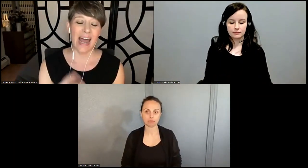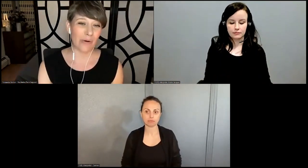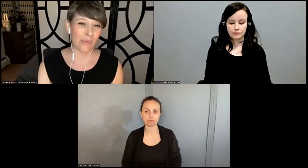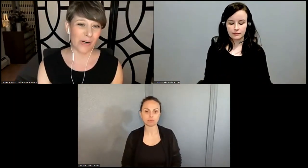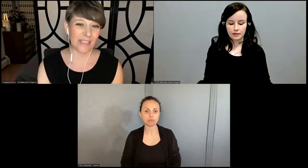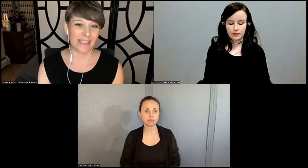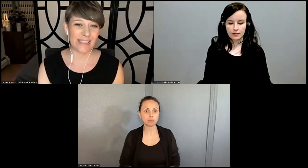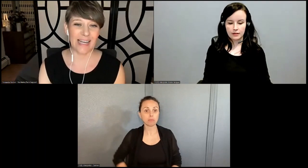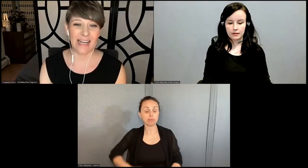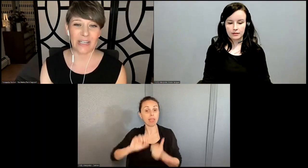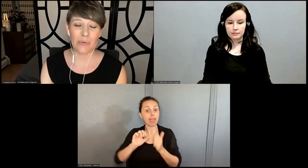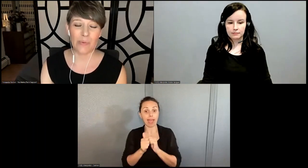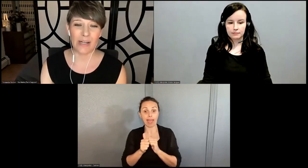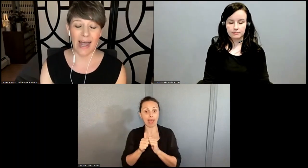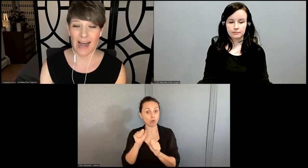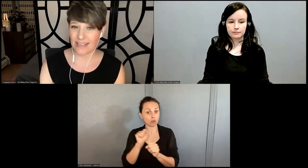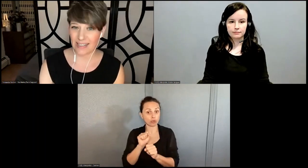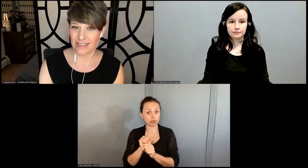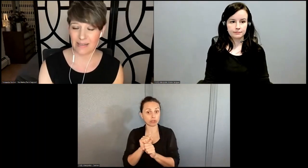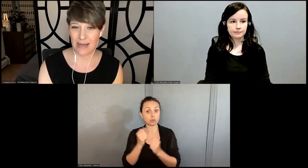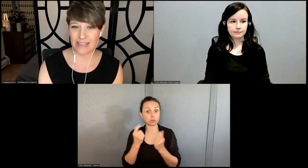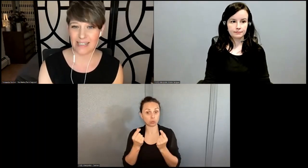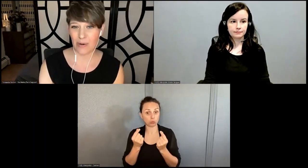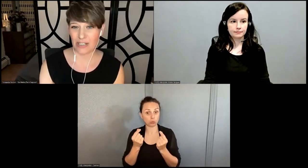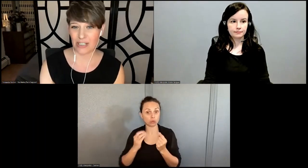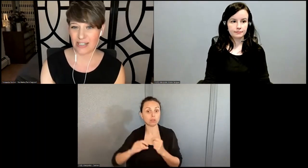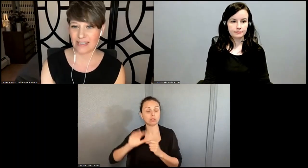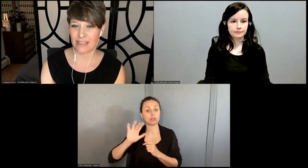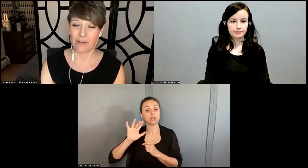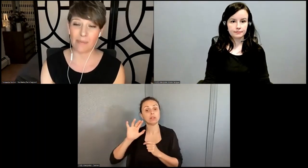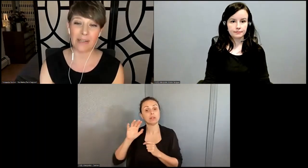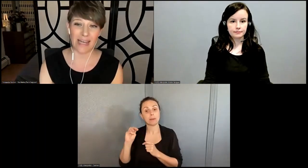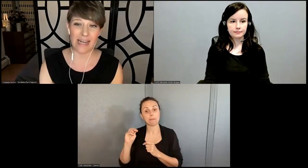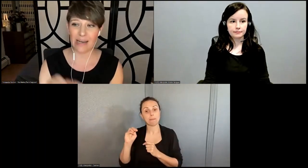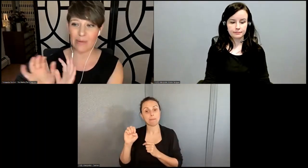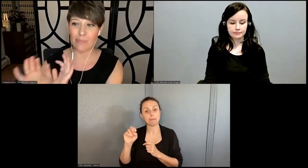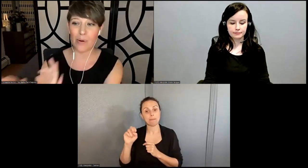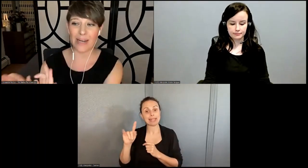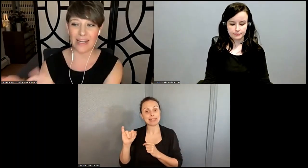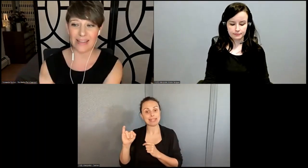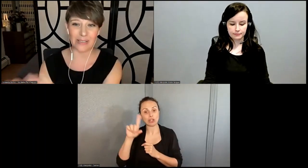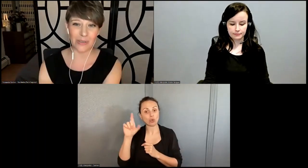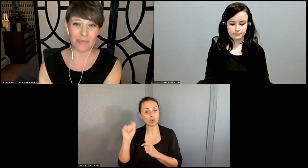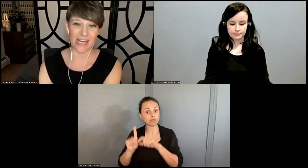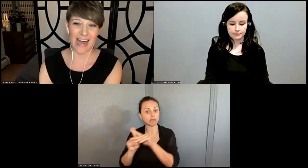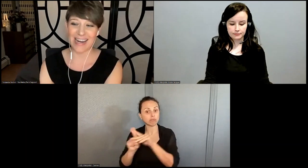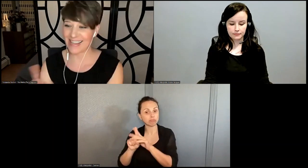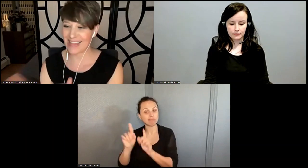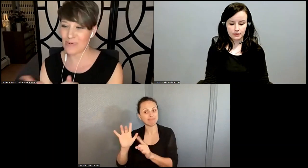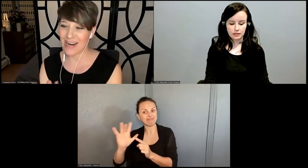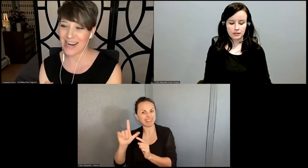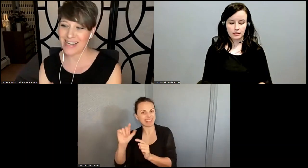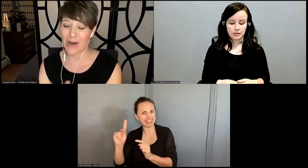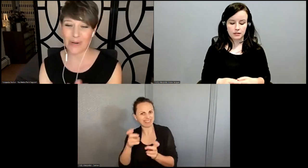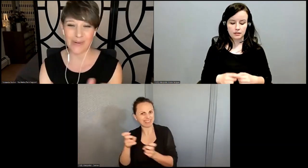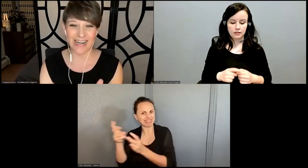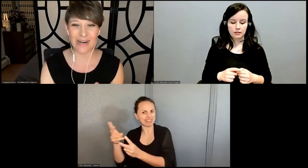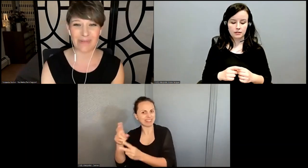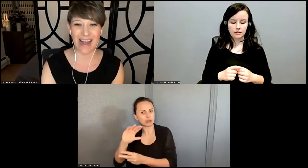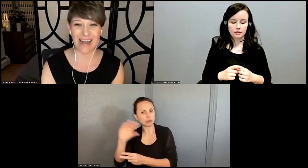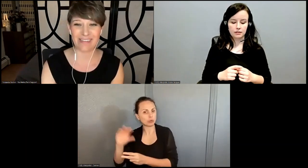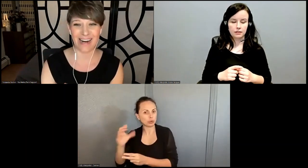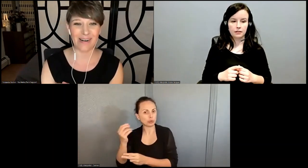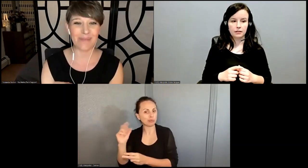And how it works is that you will access the Menti questions from a link that we put in the Zoom chat, and I think one has